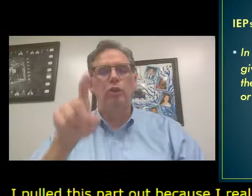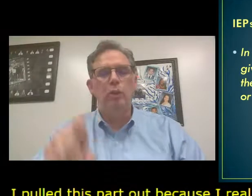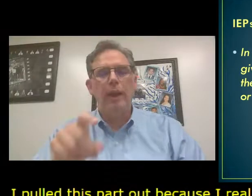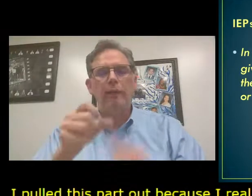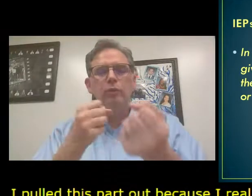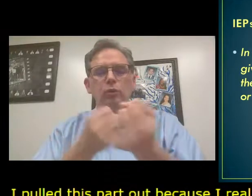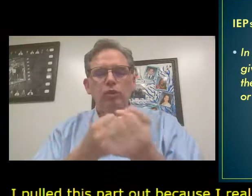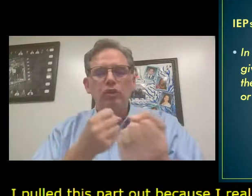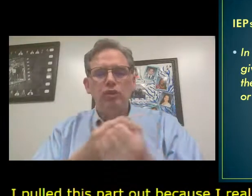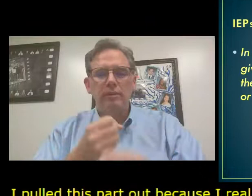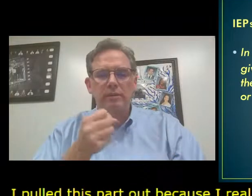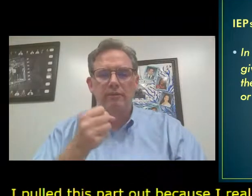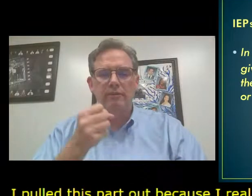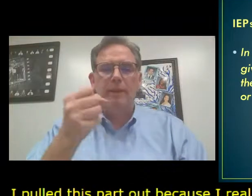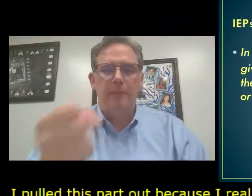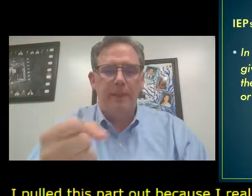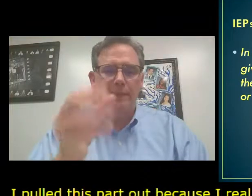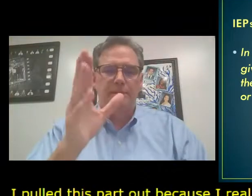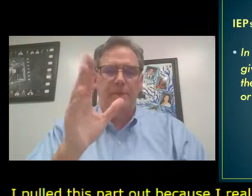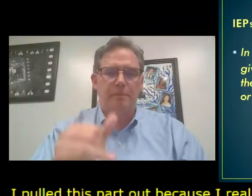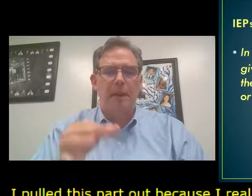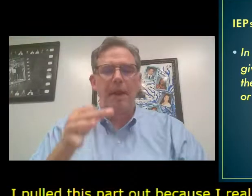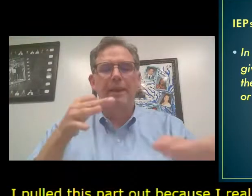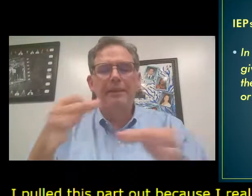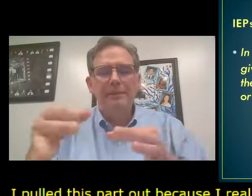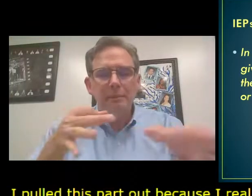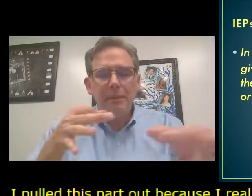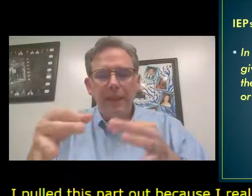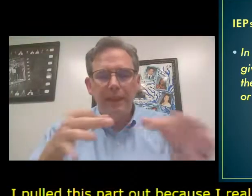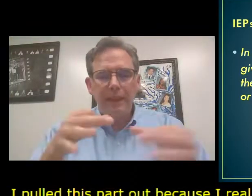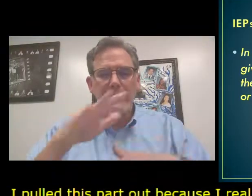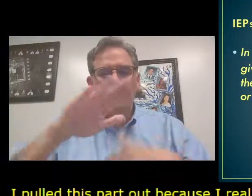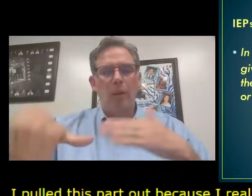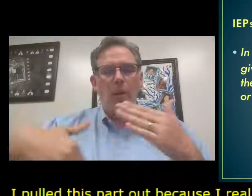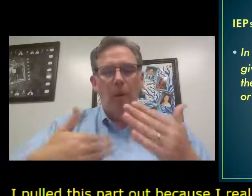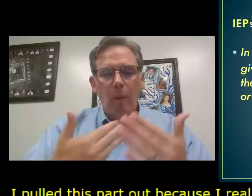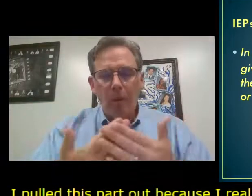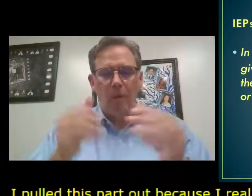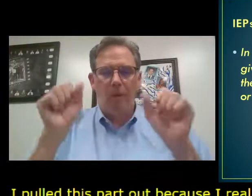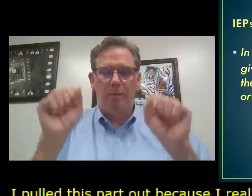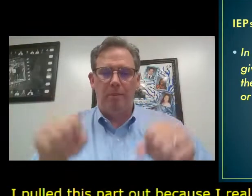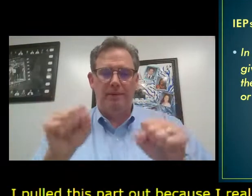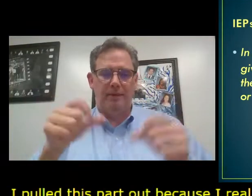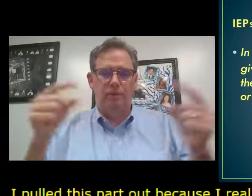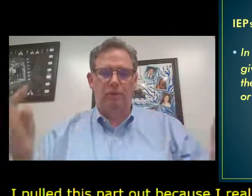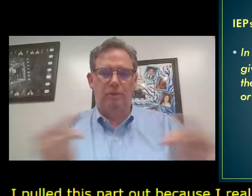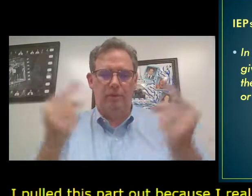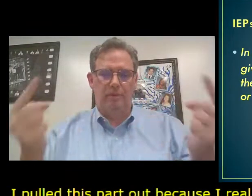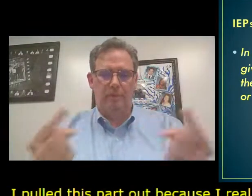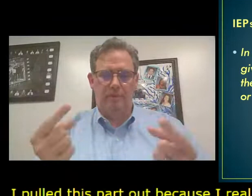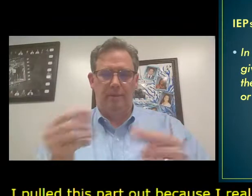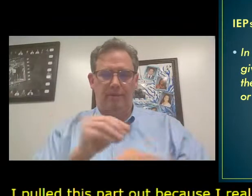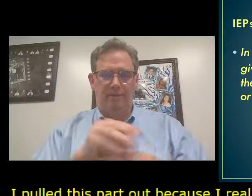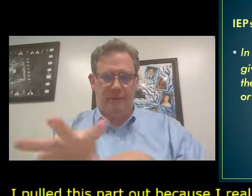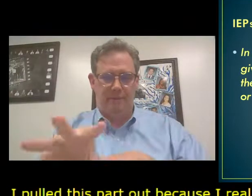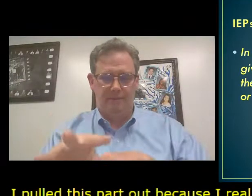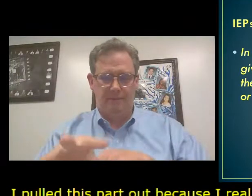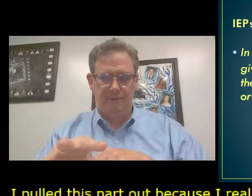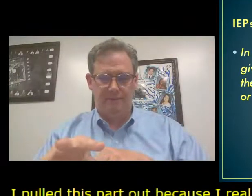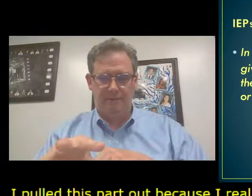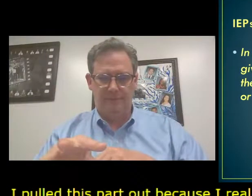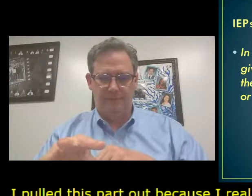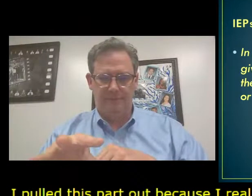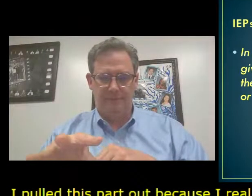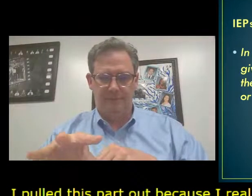When discussing LRE in an IEP, you have to justify a placement by explaining